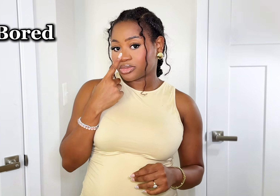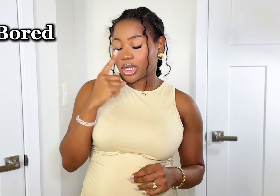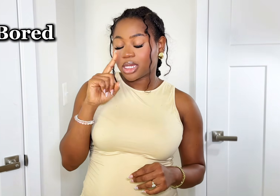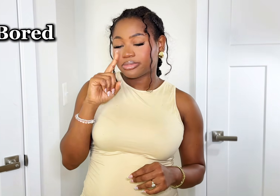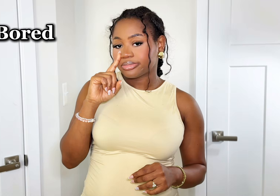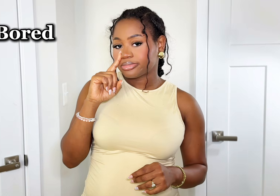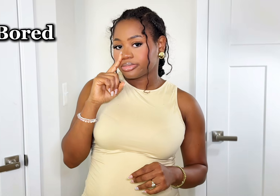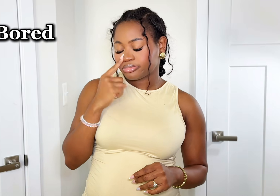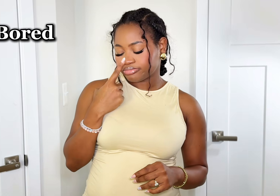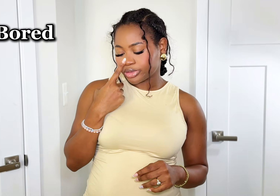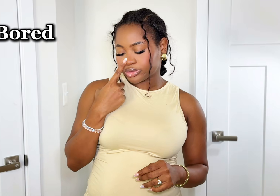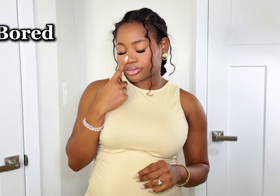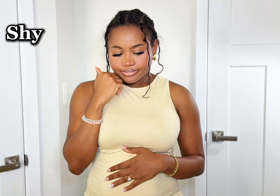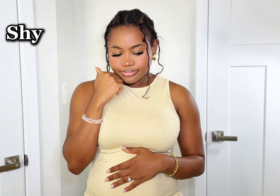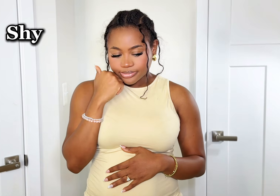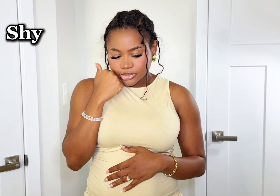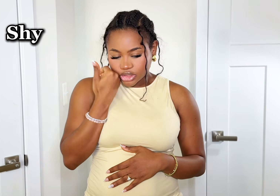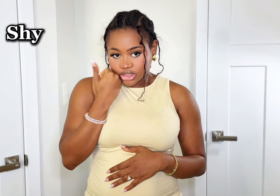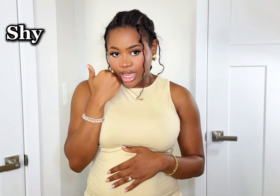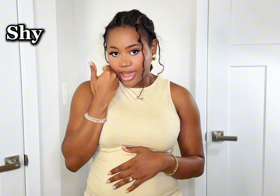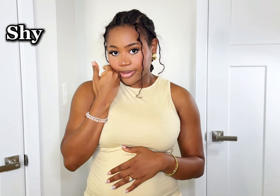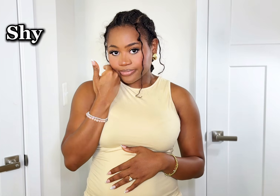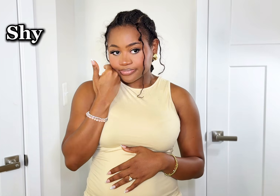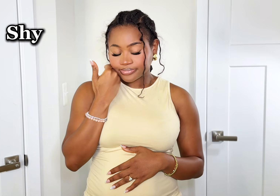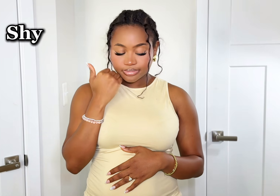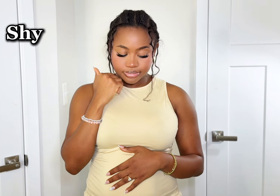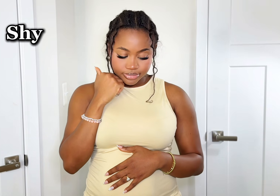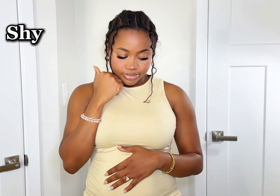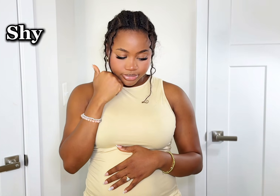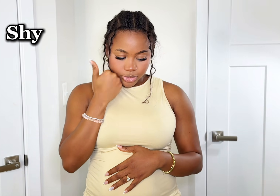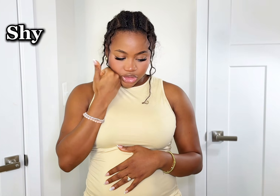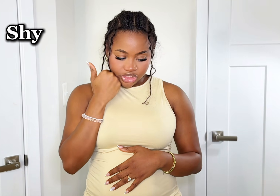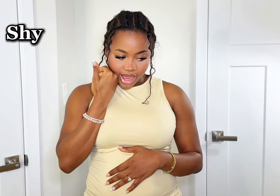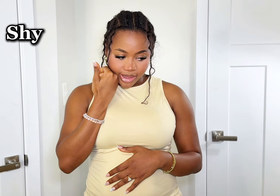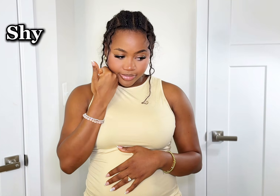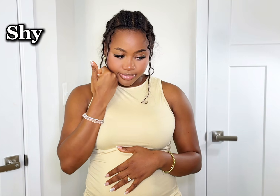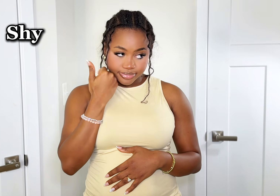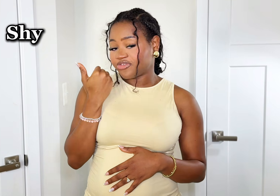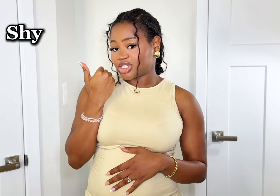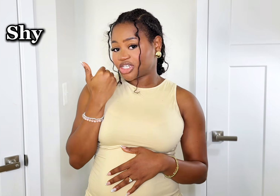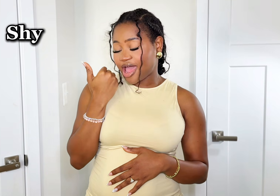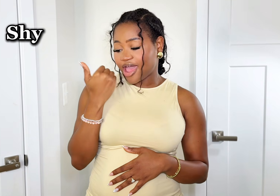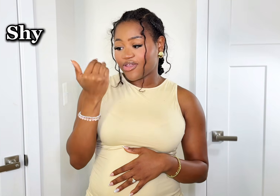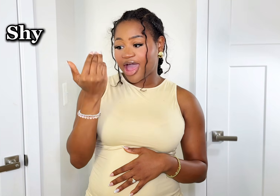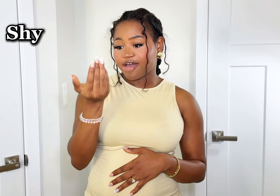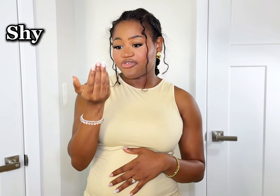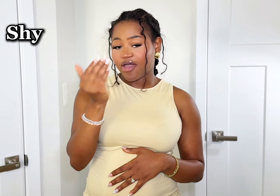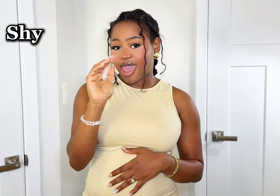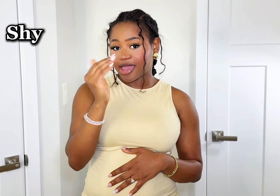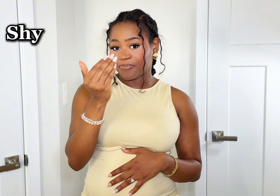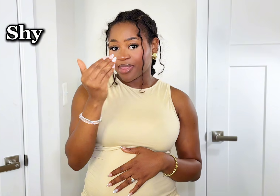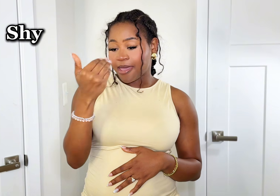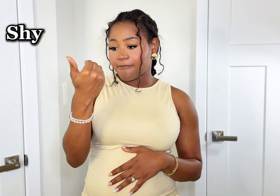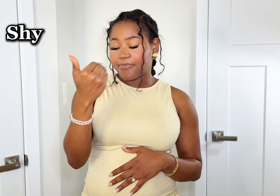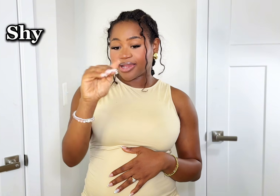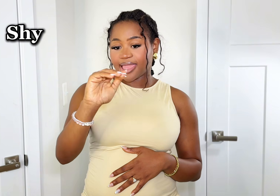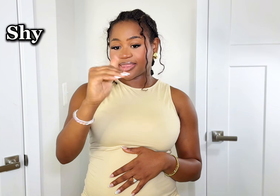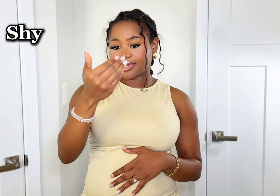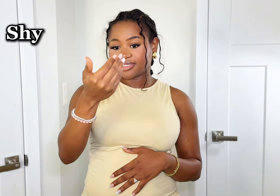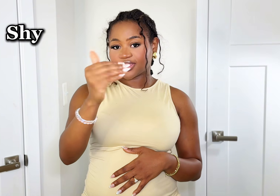right? Bored. Shy. Shy. So for shy, you have your hand bend like this, curve